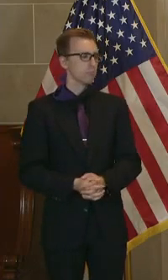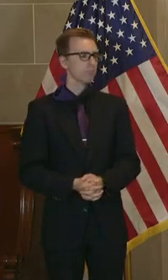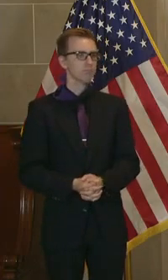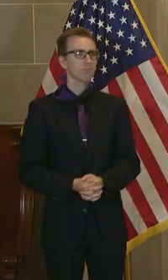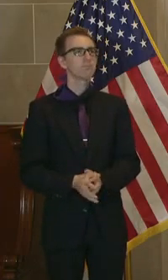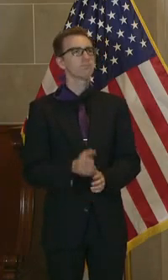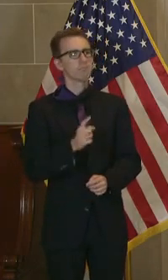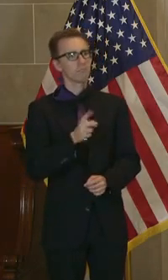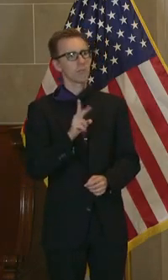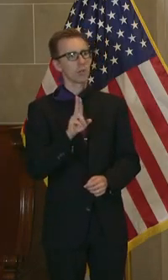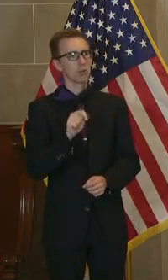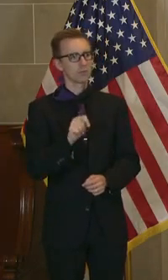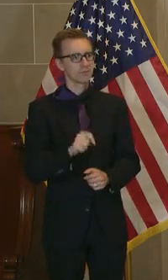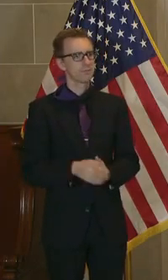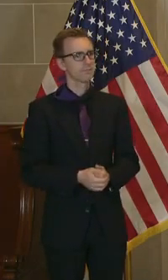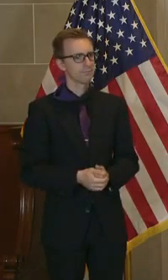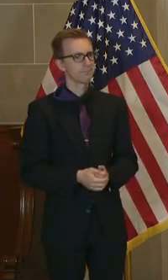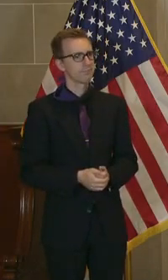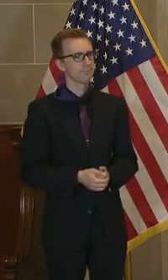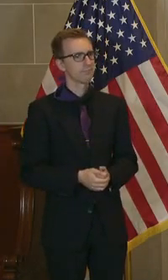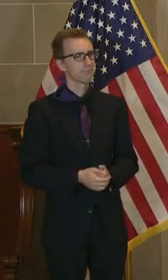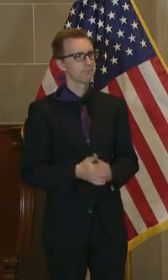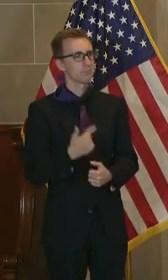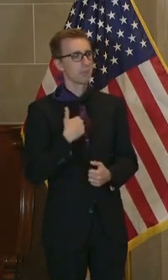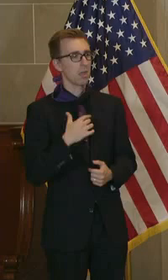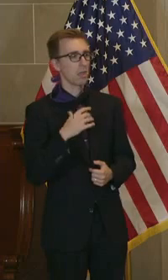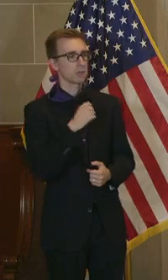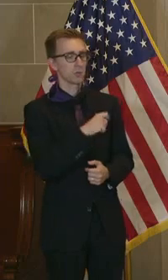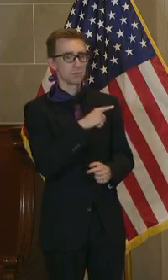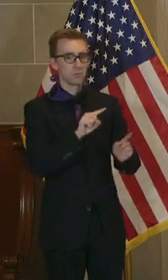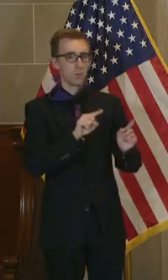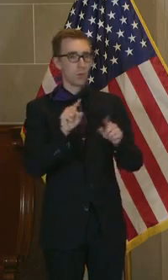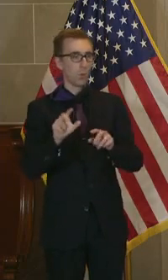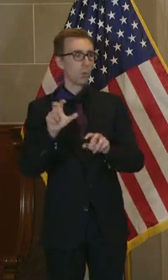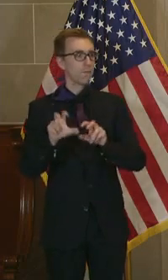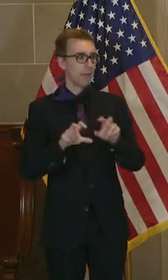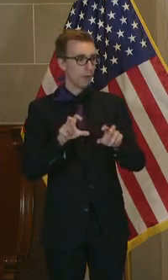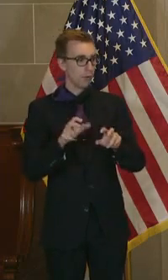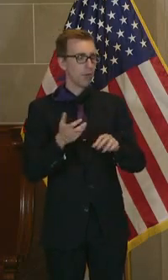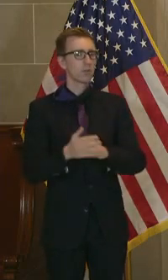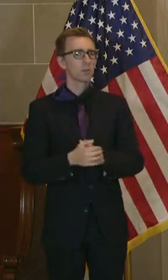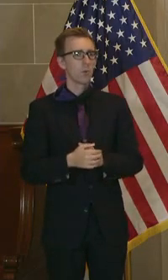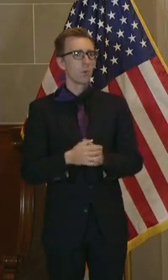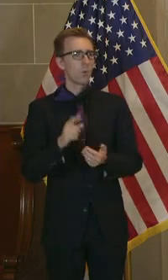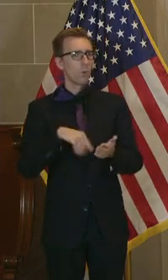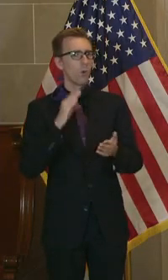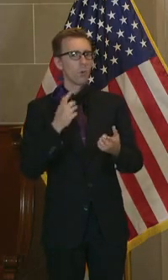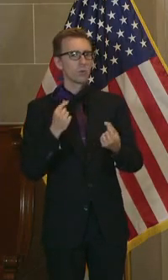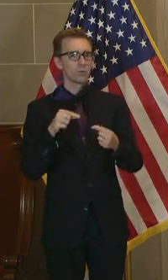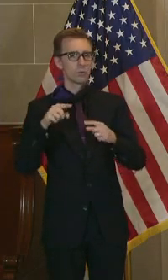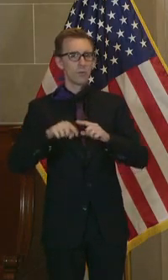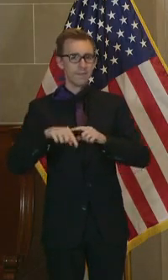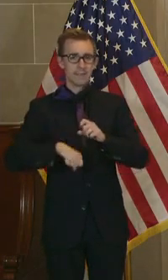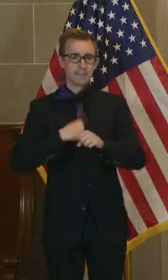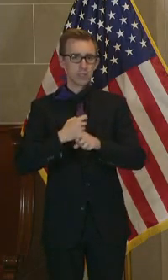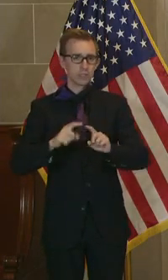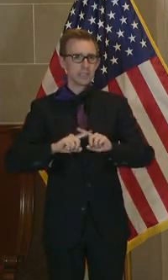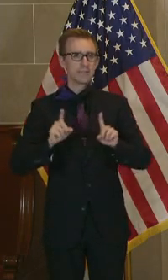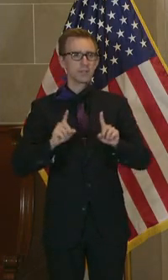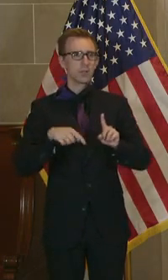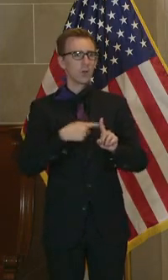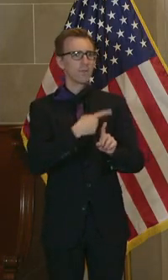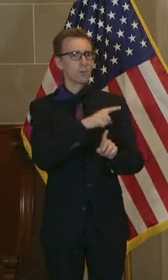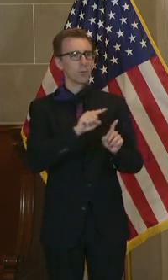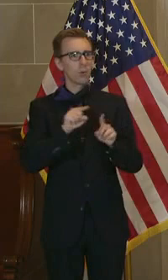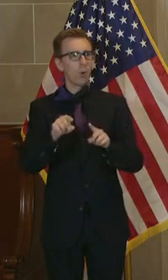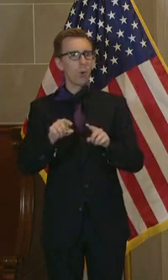Yes. Hey, I assume you'll go to the fair. What will you do differently this year when you're at the fair and there's